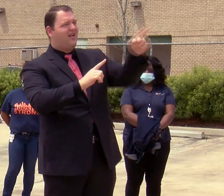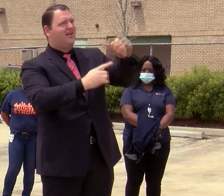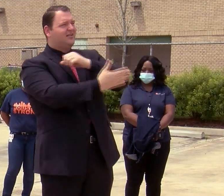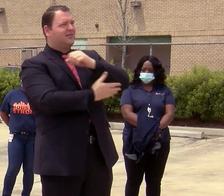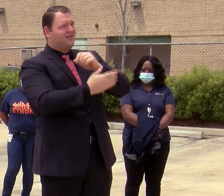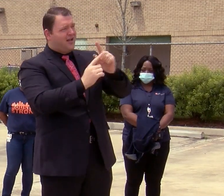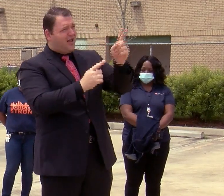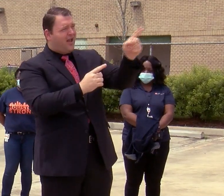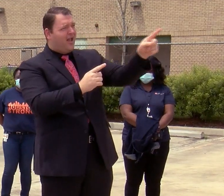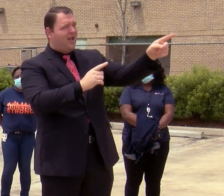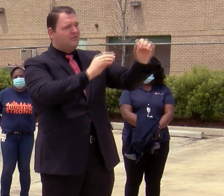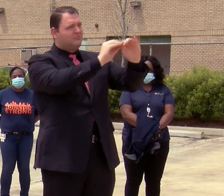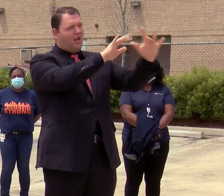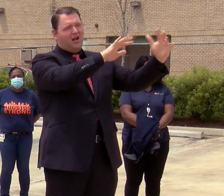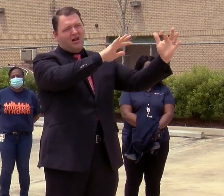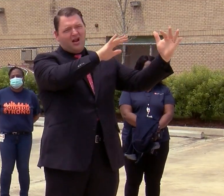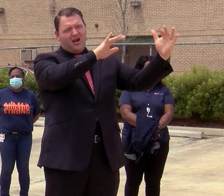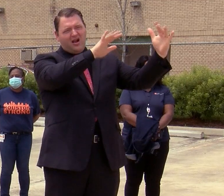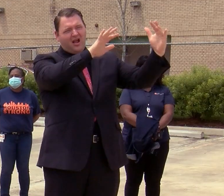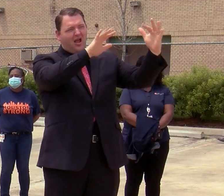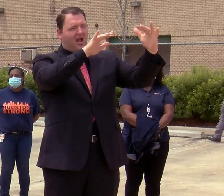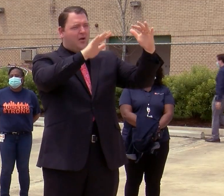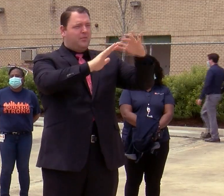its way to Sunnyside, Texas.